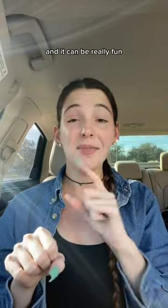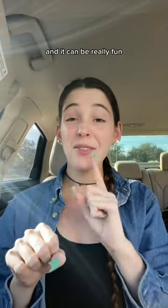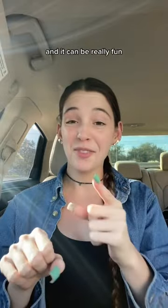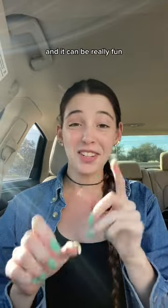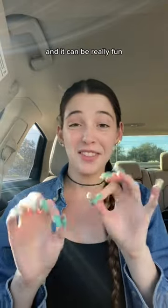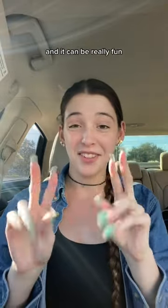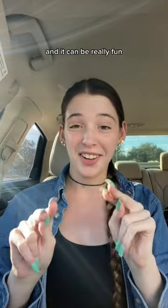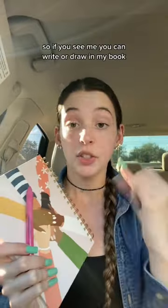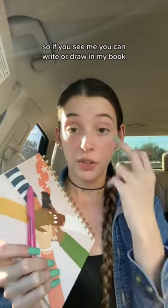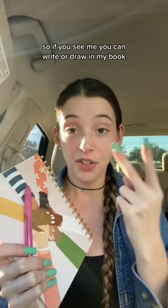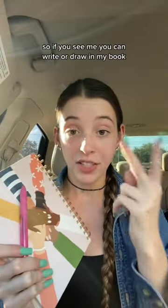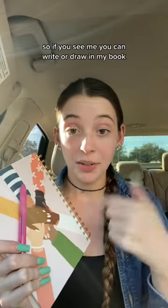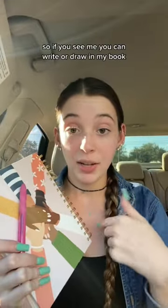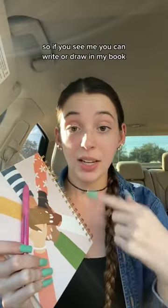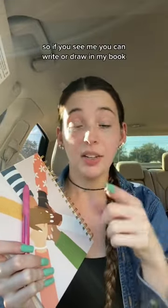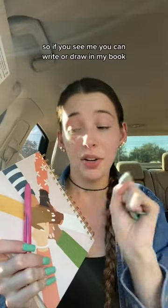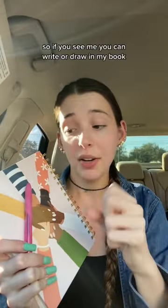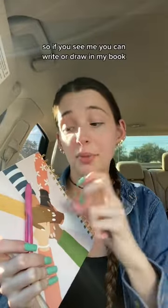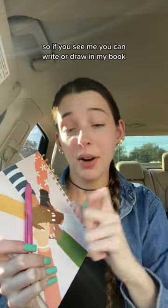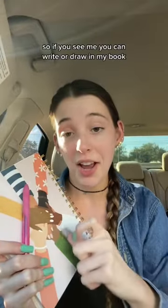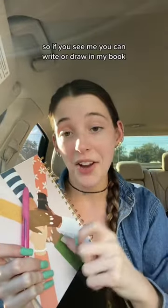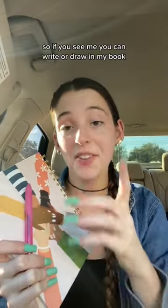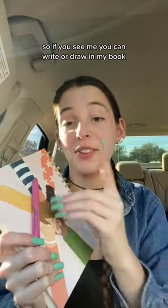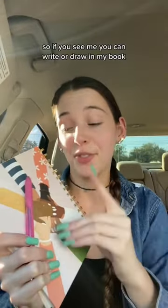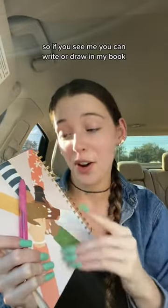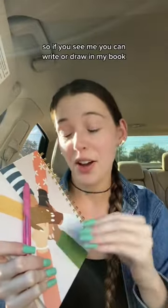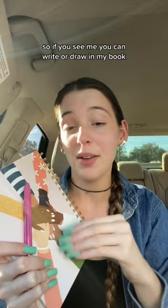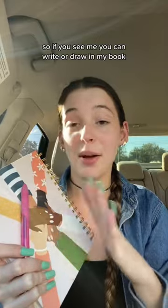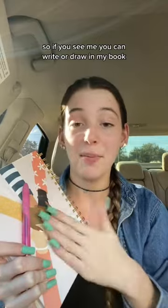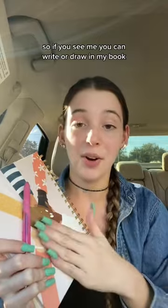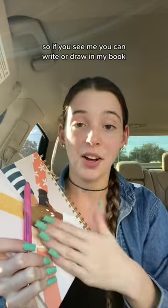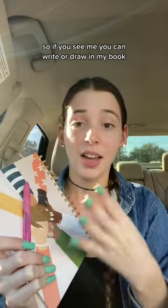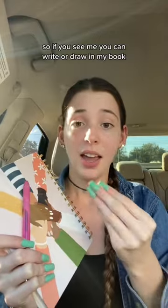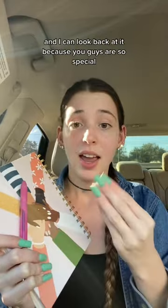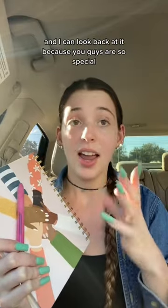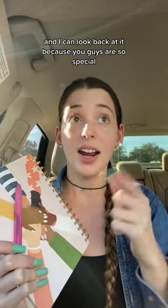really fun. So if you see me, you can write or draw in my book, and